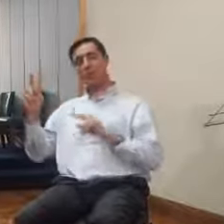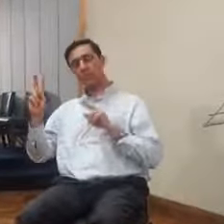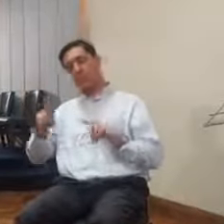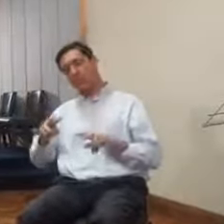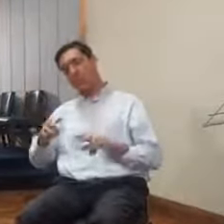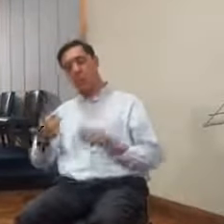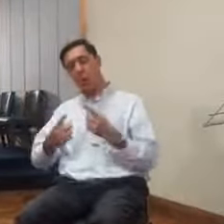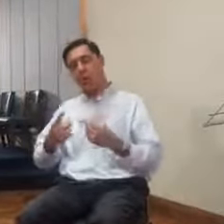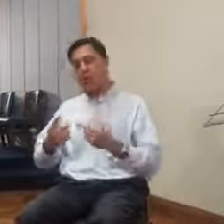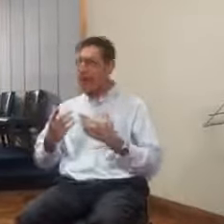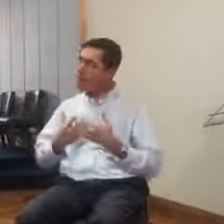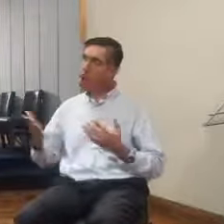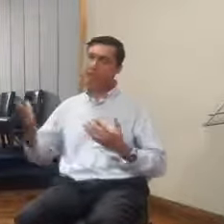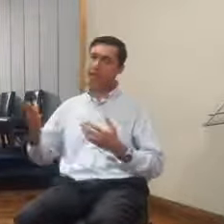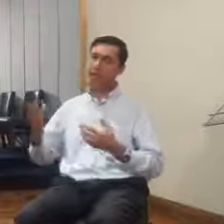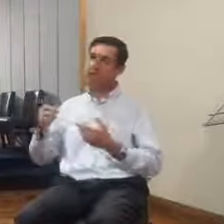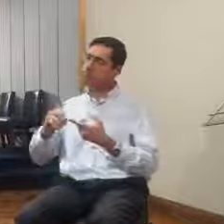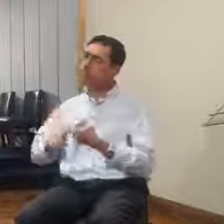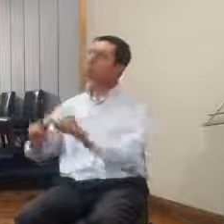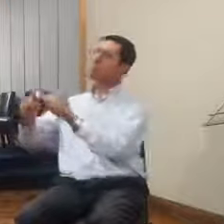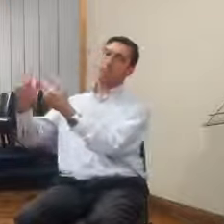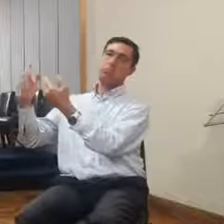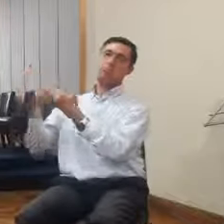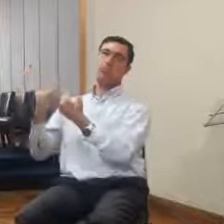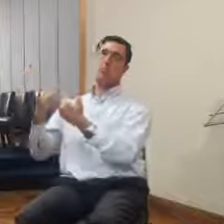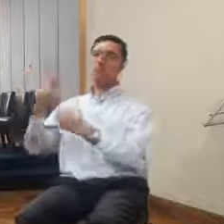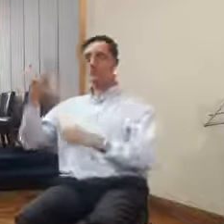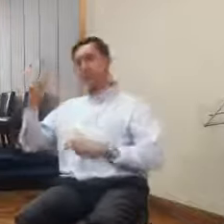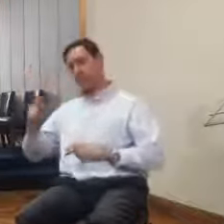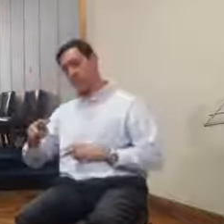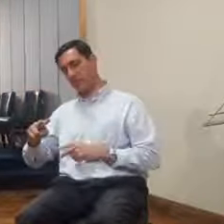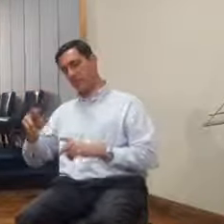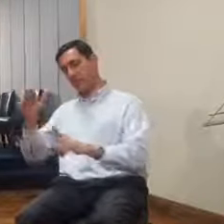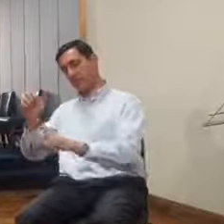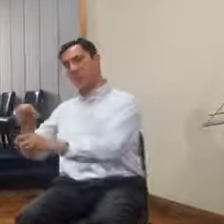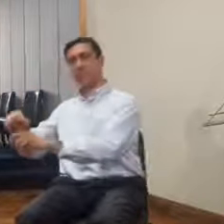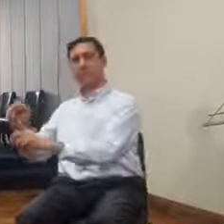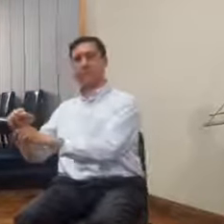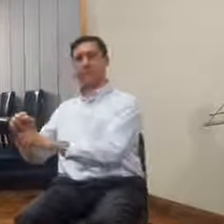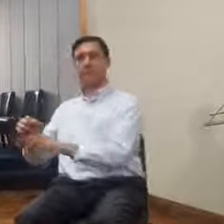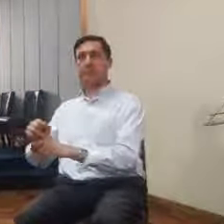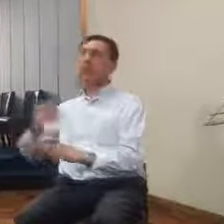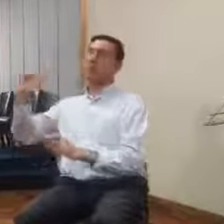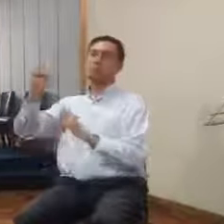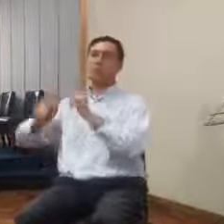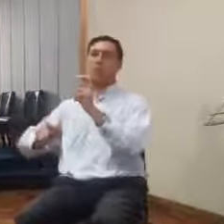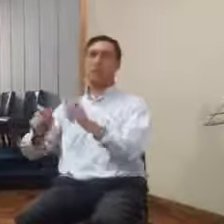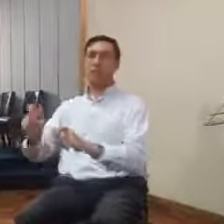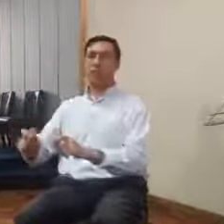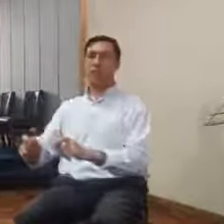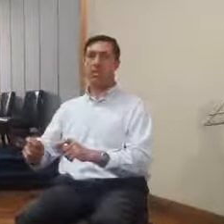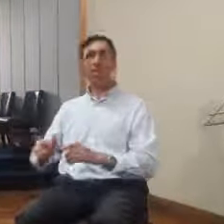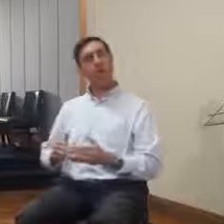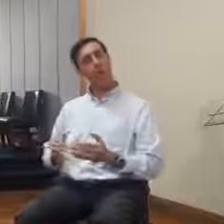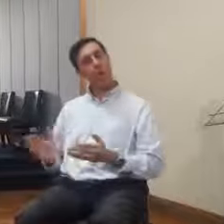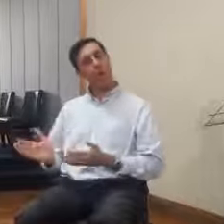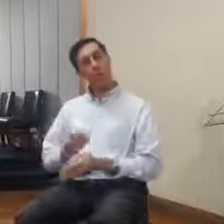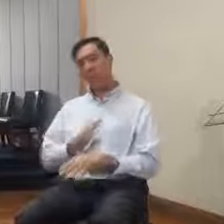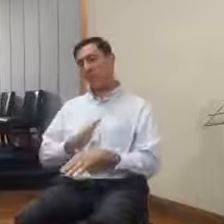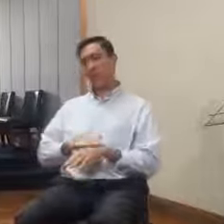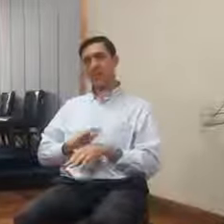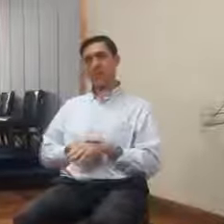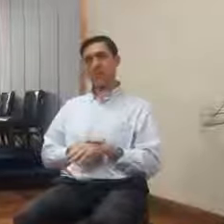mercy. And we know that the Lord sees us through and through at all times, and it's one of the greatest spurs to a believer to